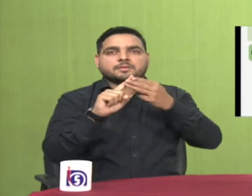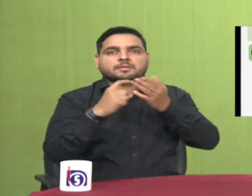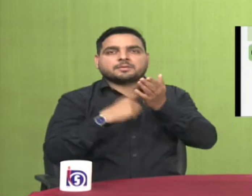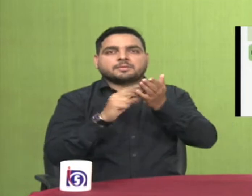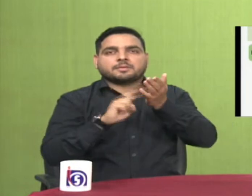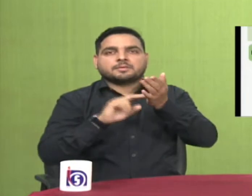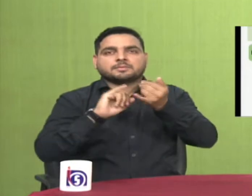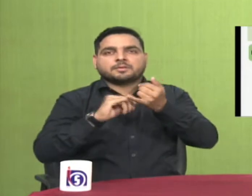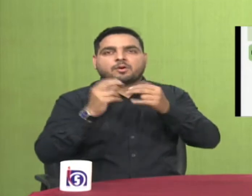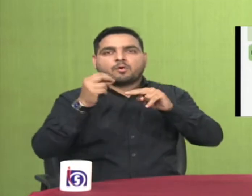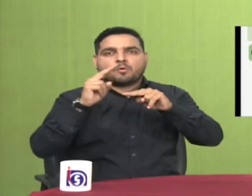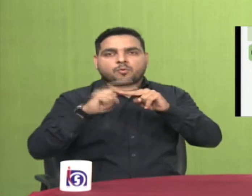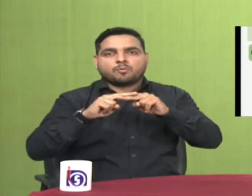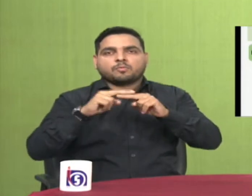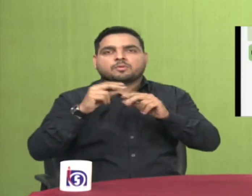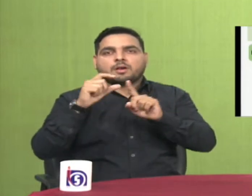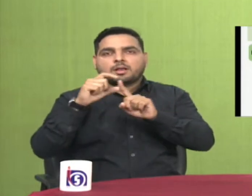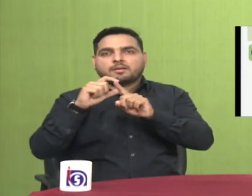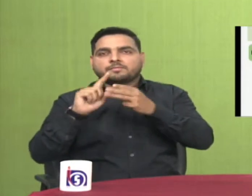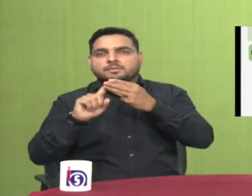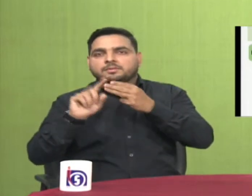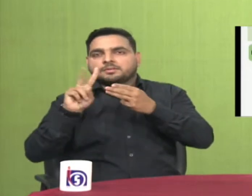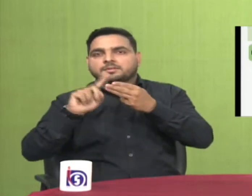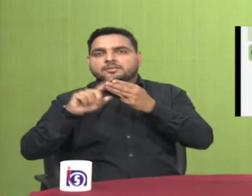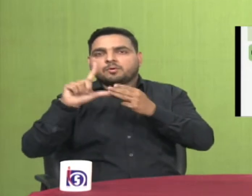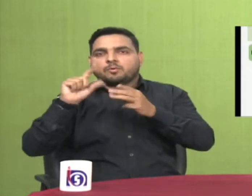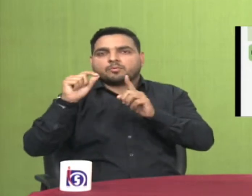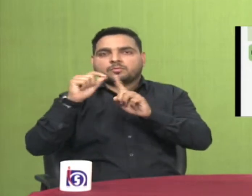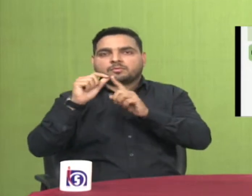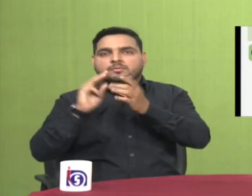There are different patterns of development.